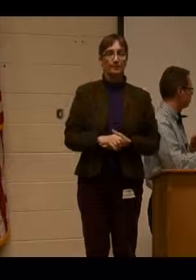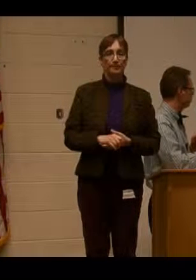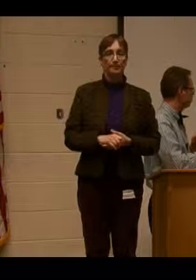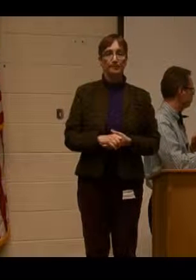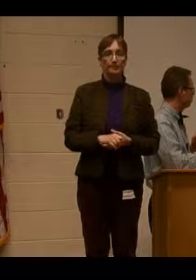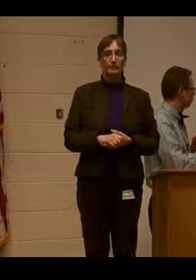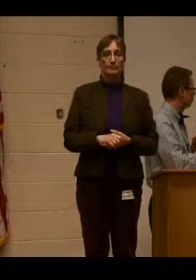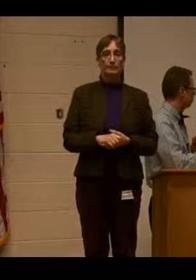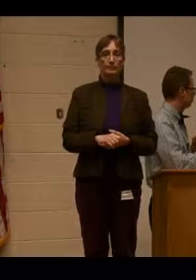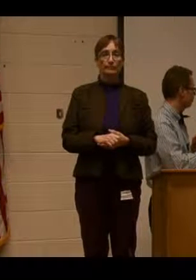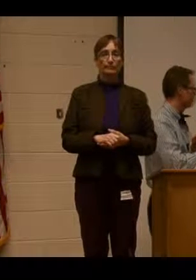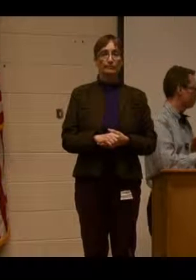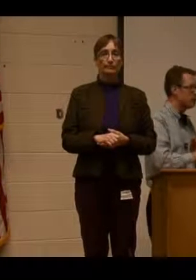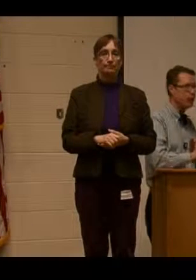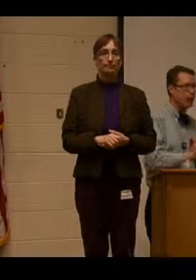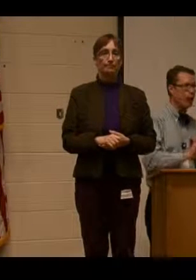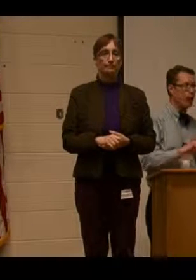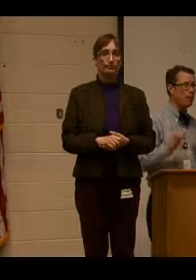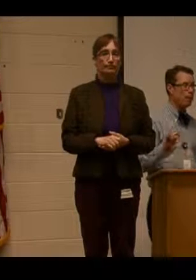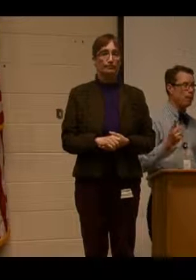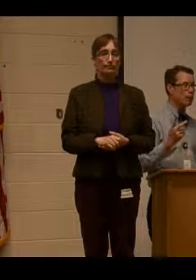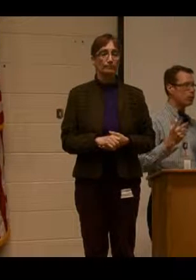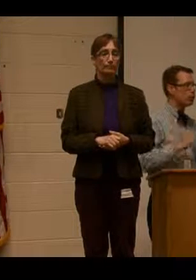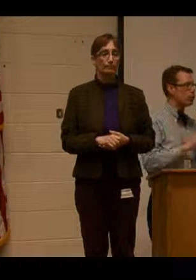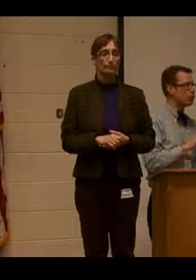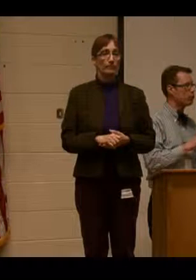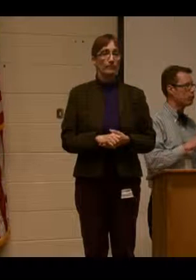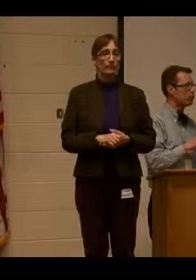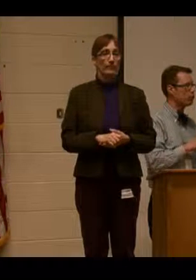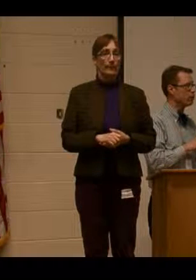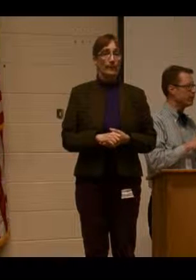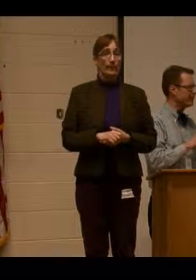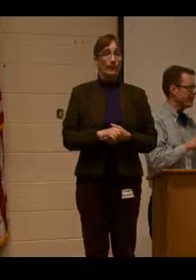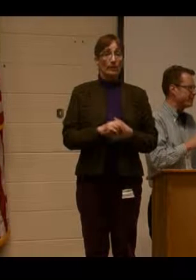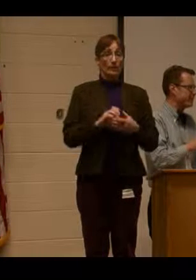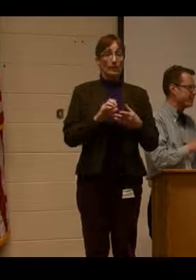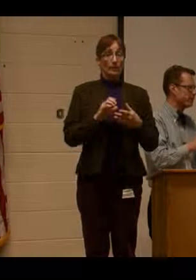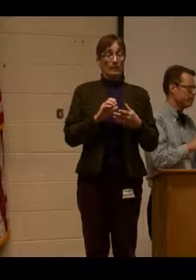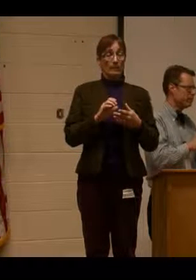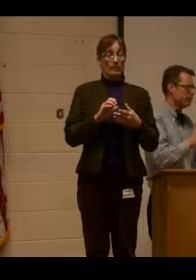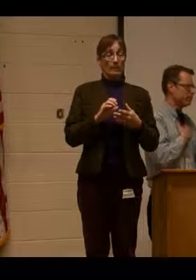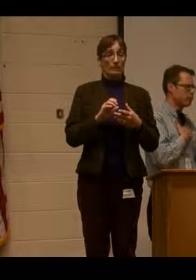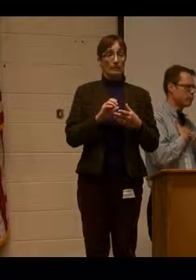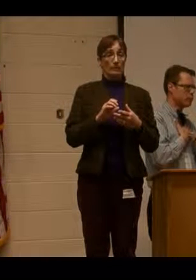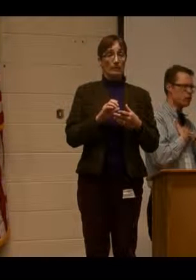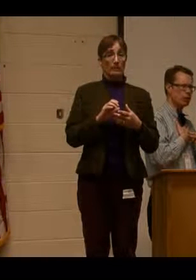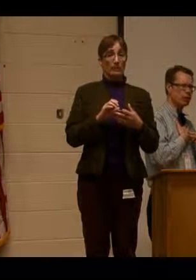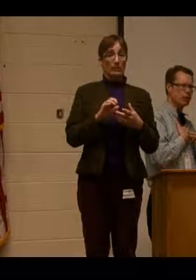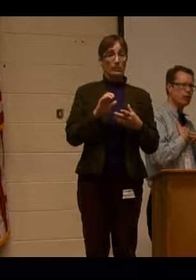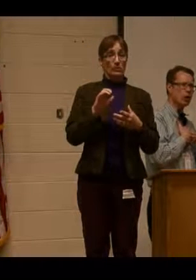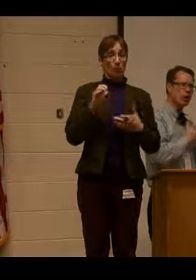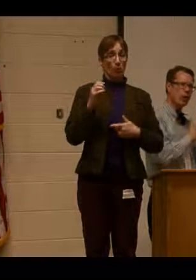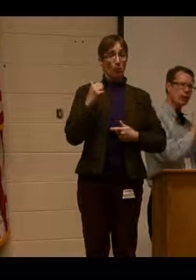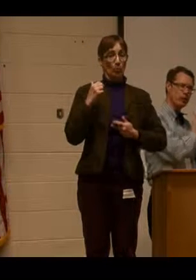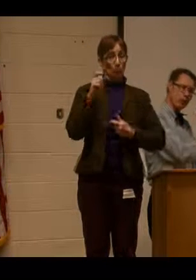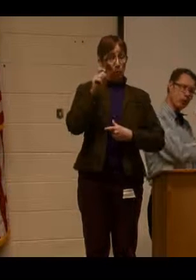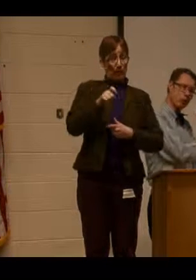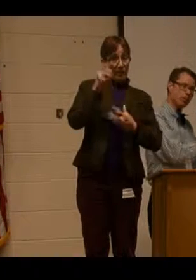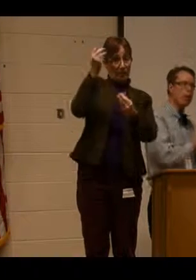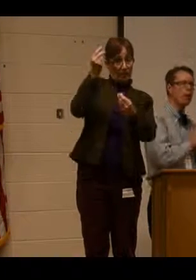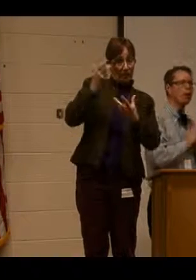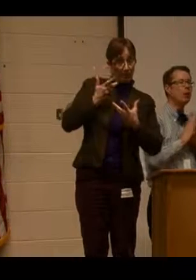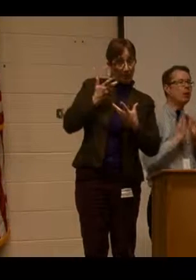So those are the two, that's kind of the decision we need to know, is whether to issue the diploma or if the student